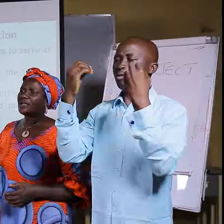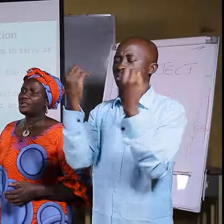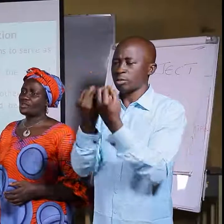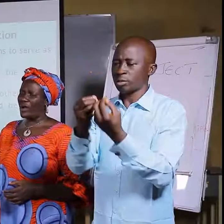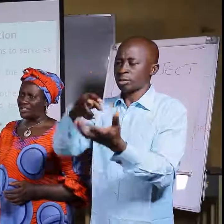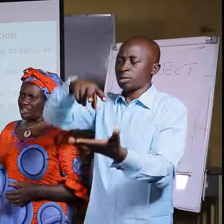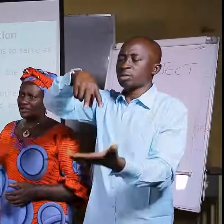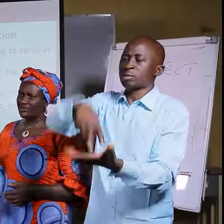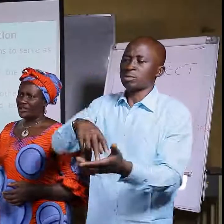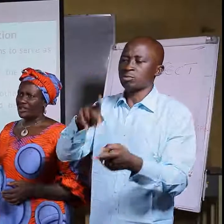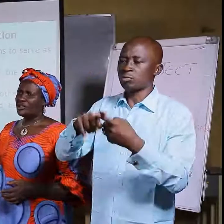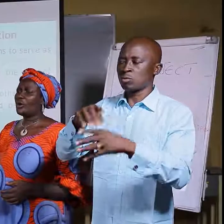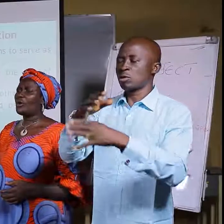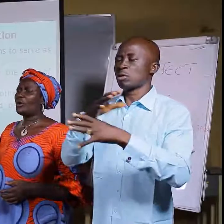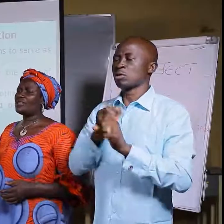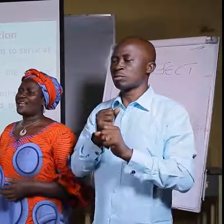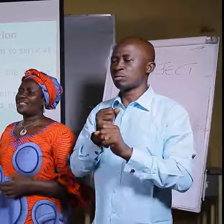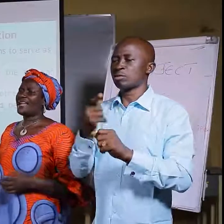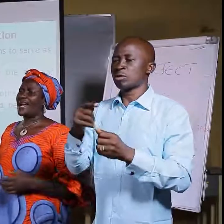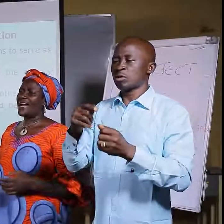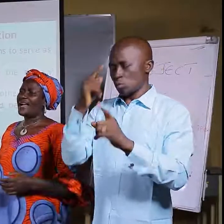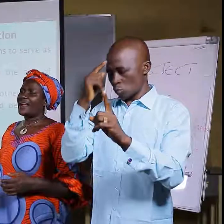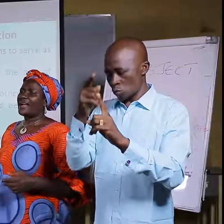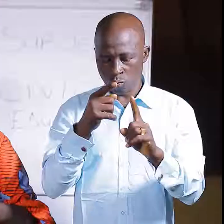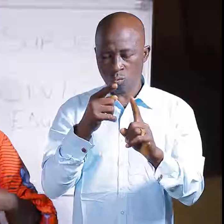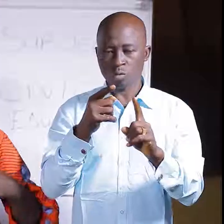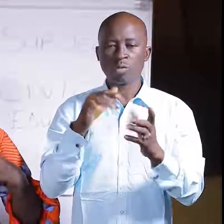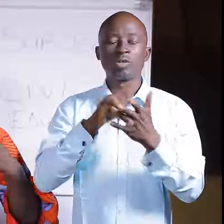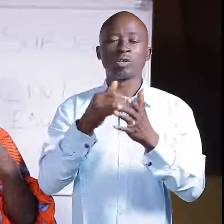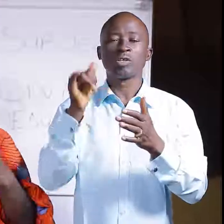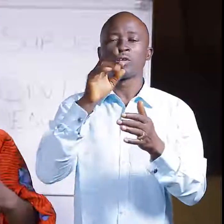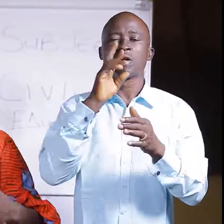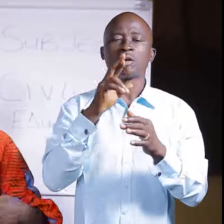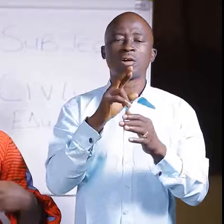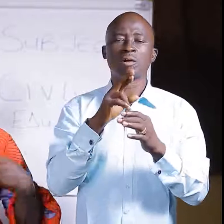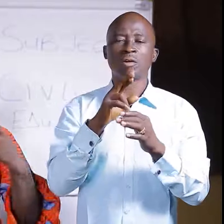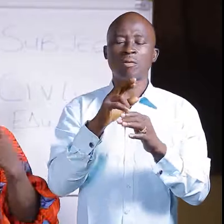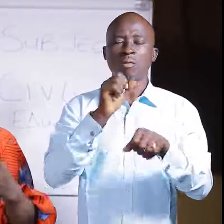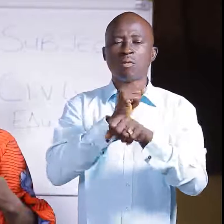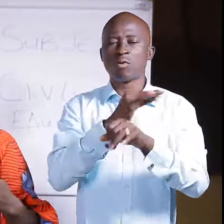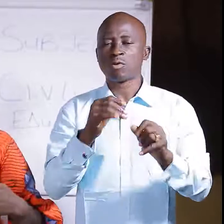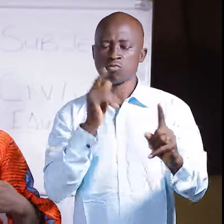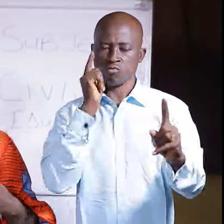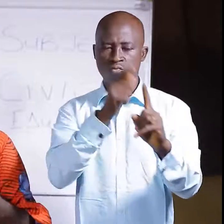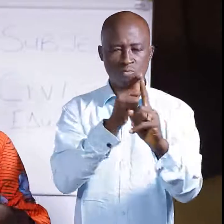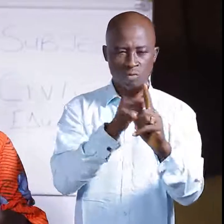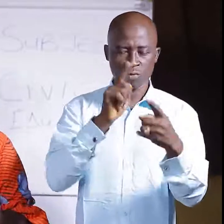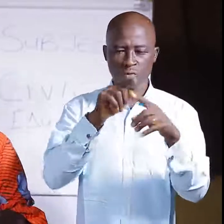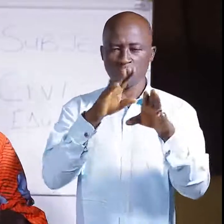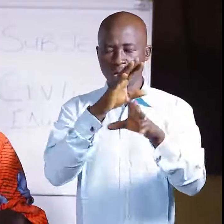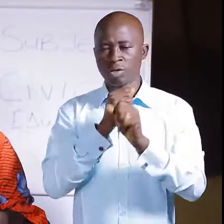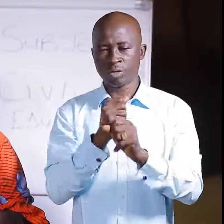stands to achieve, the goals that they are gearing or fighting towards to